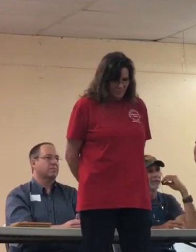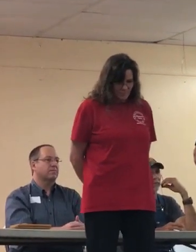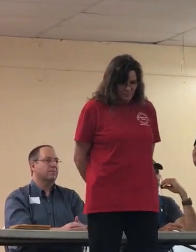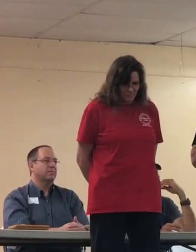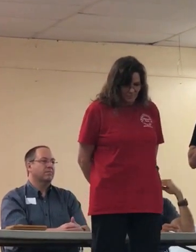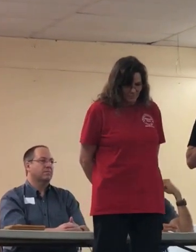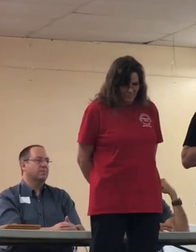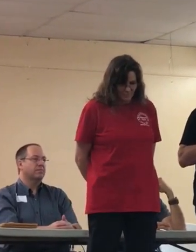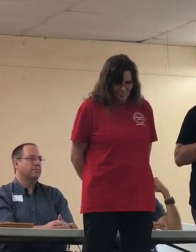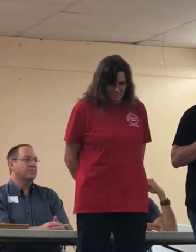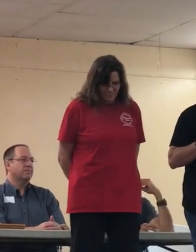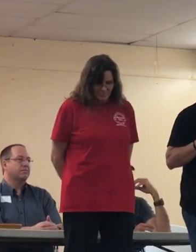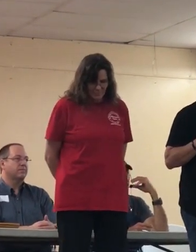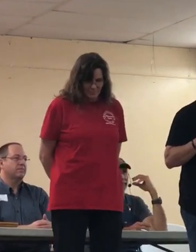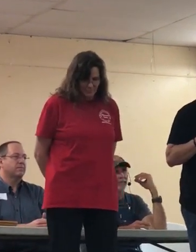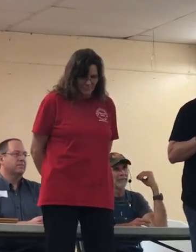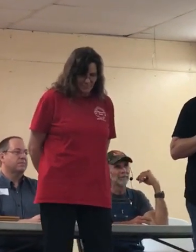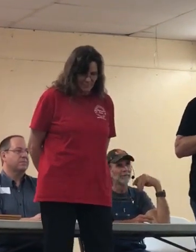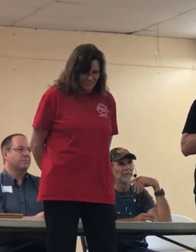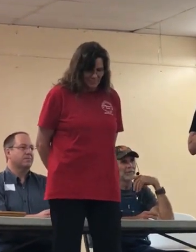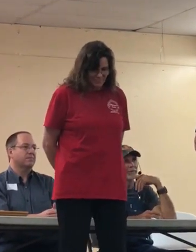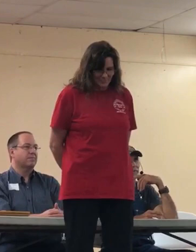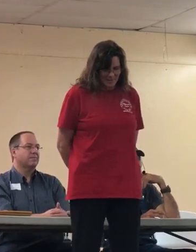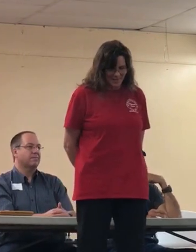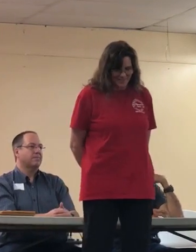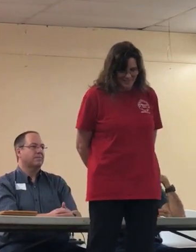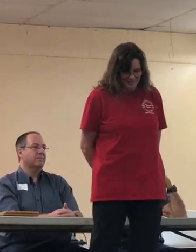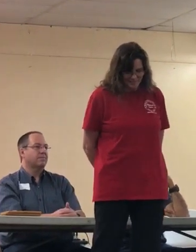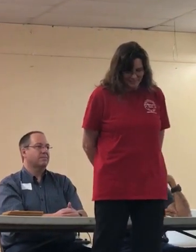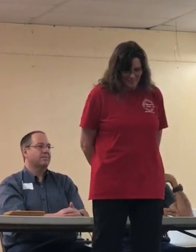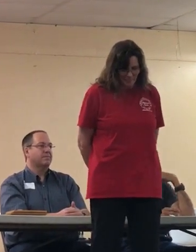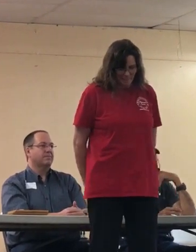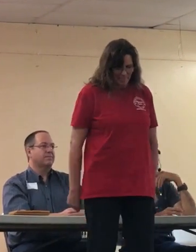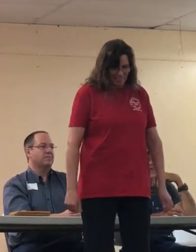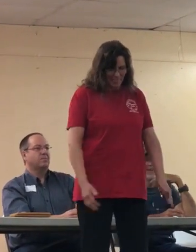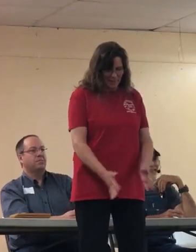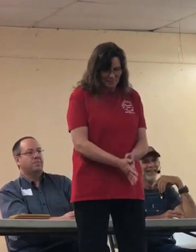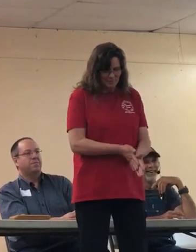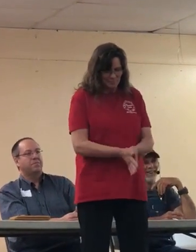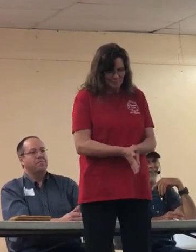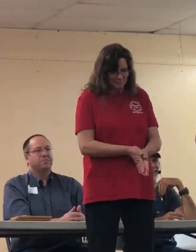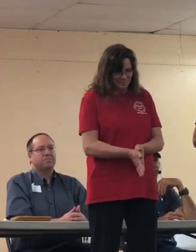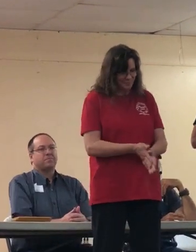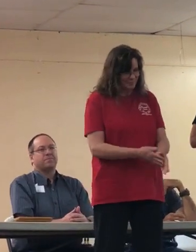you know, I don't know, just laugh. I don't care. what's the way you do?